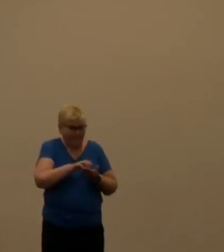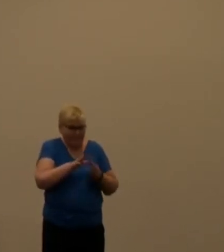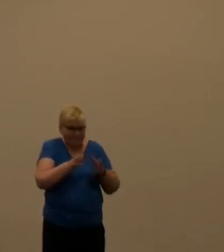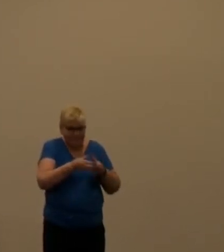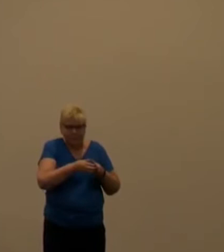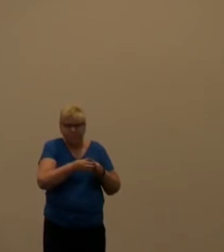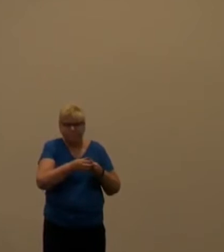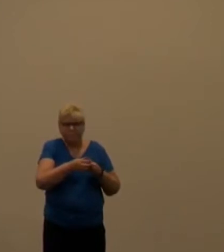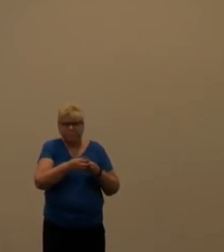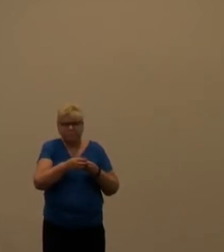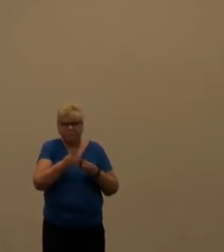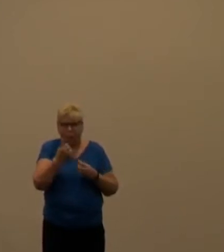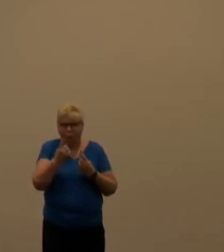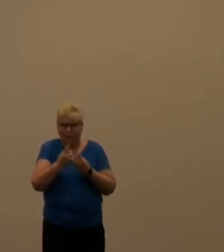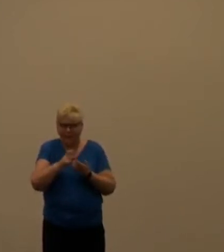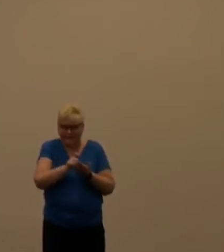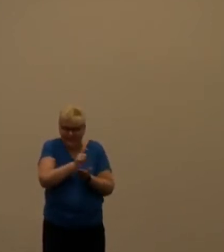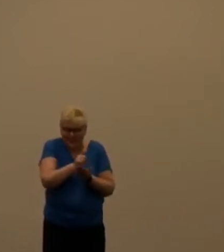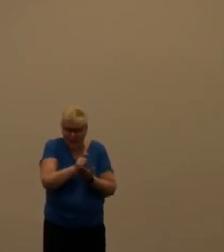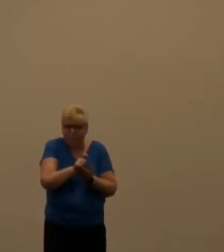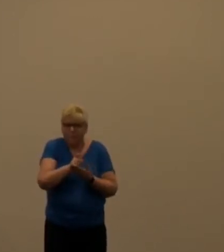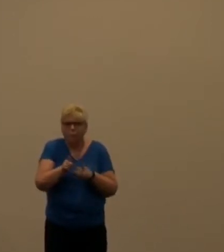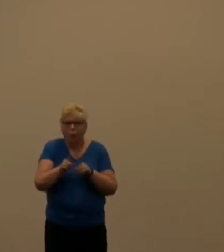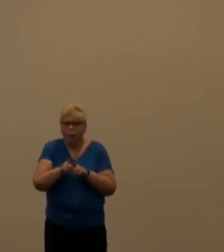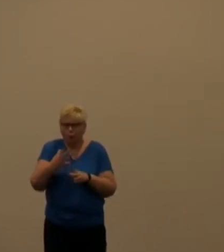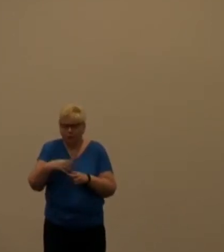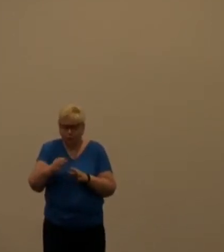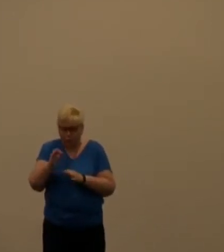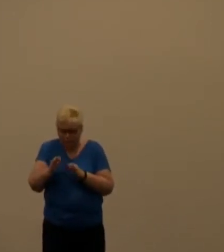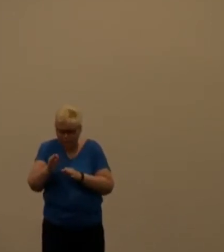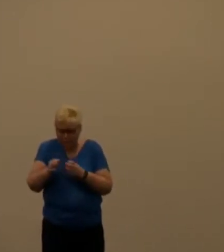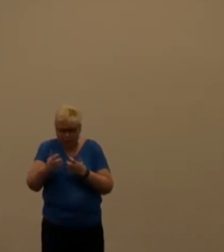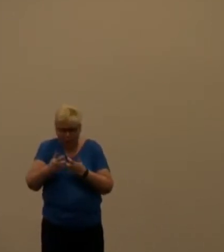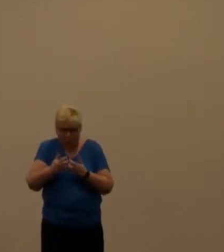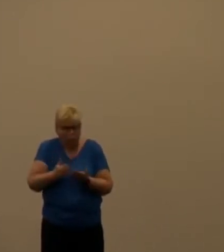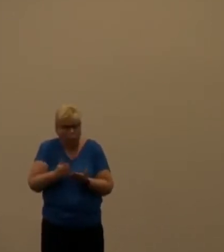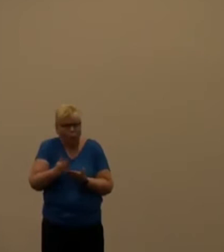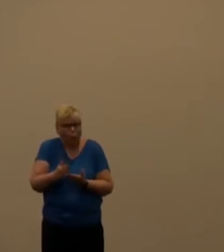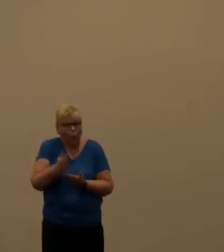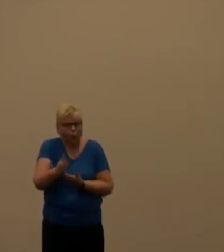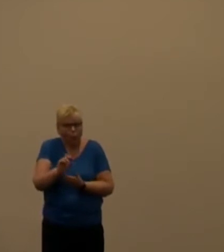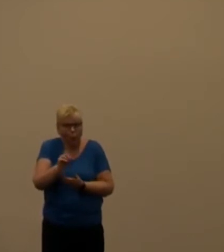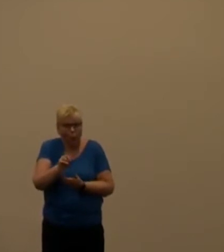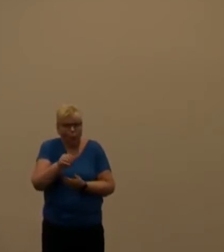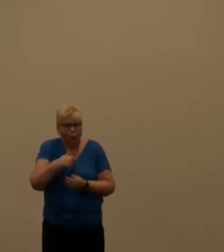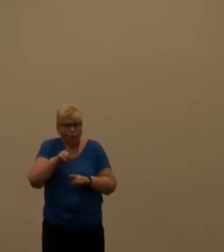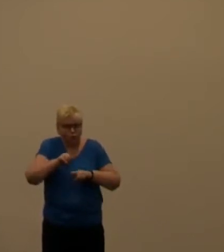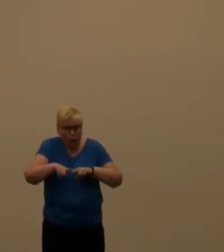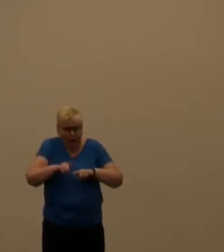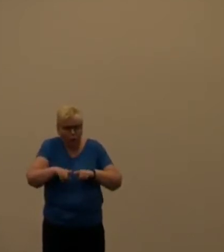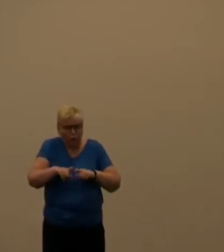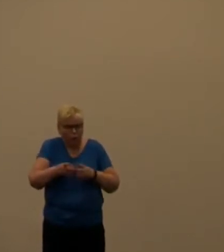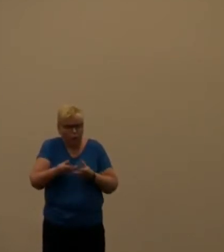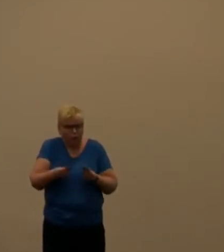is, one thing is the sales, but you also need to figure out how it goes through, what it is that you're trying to solve,